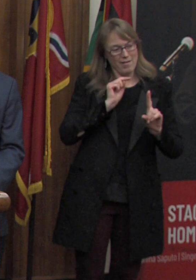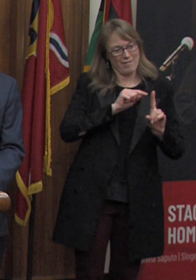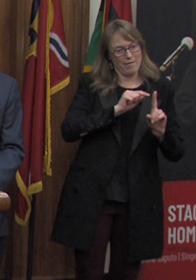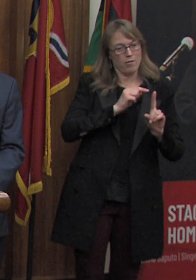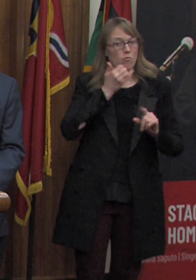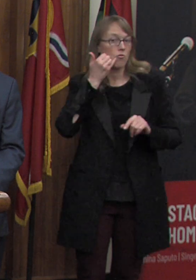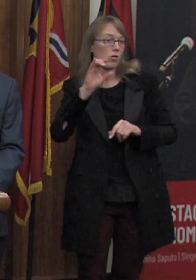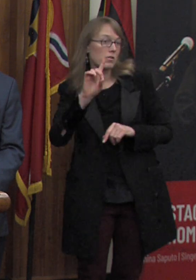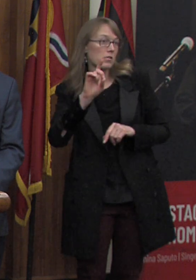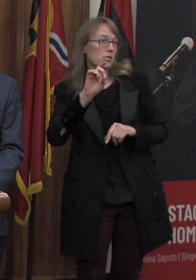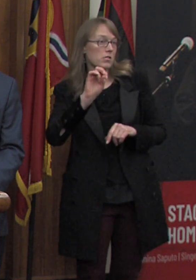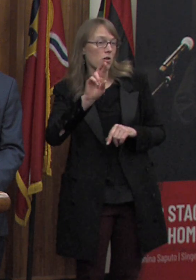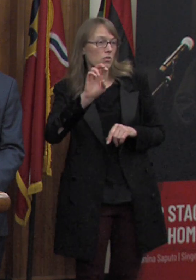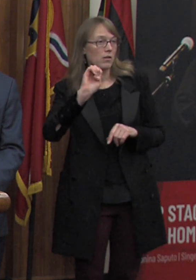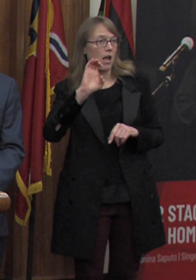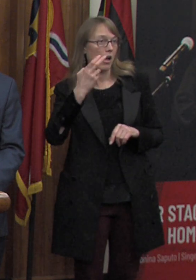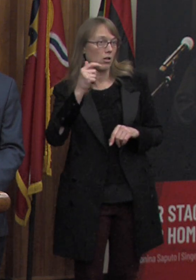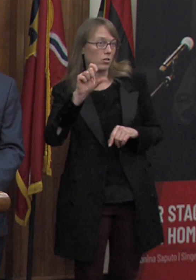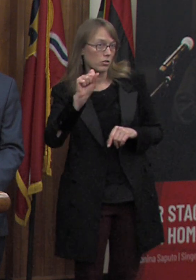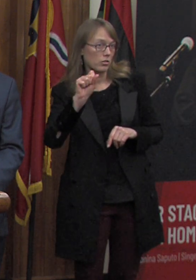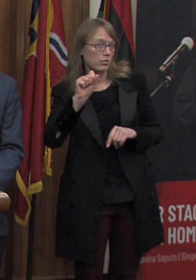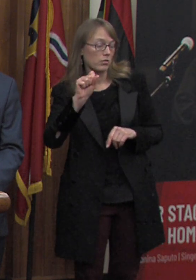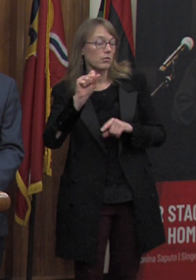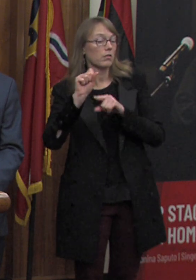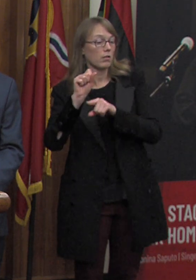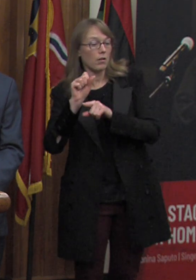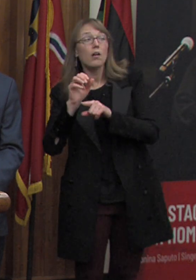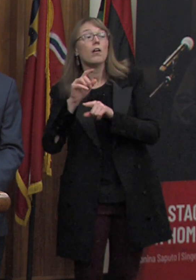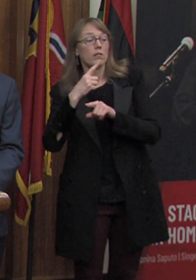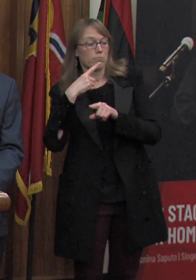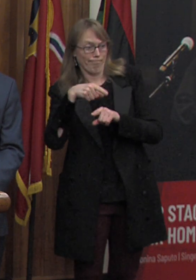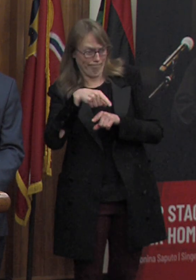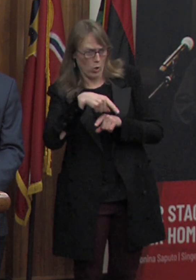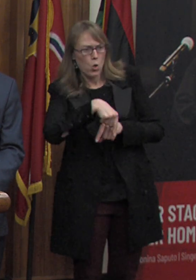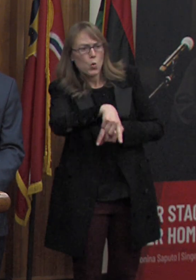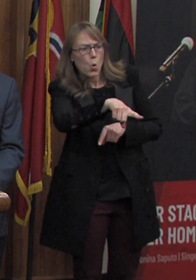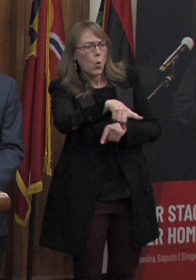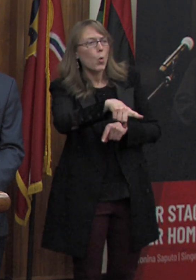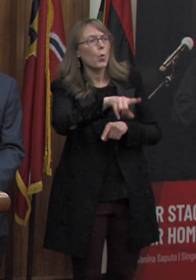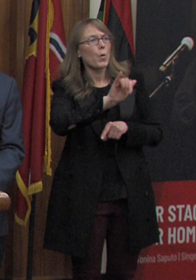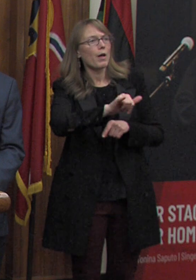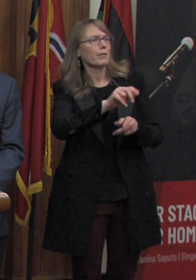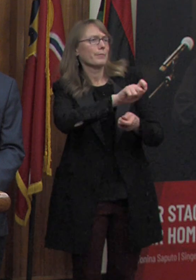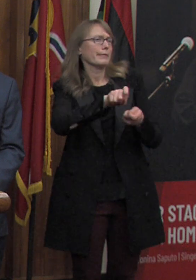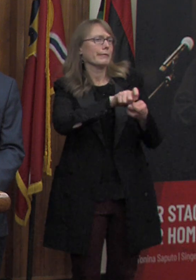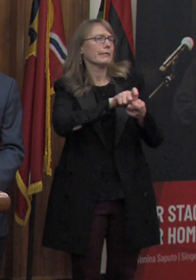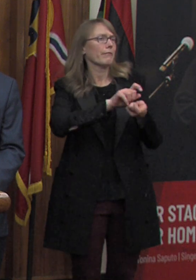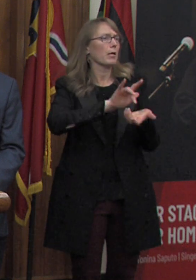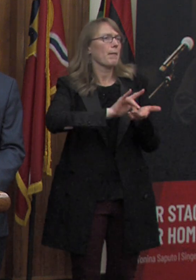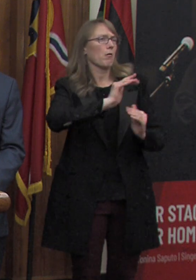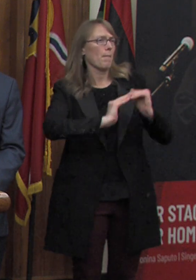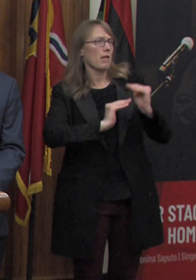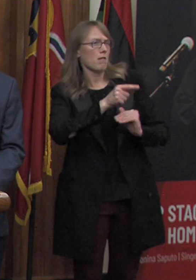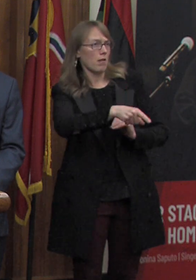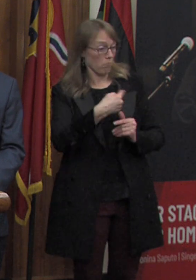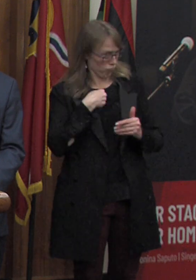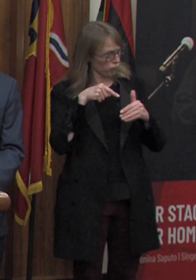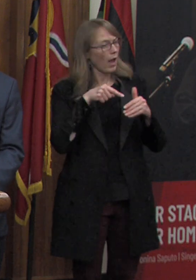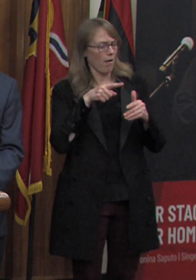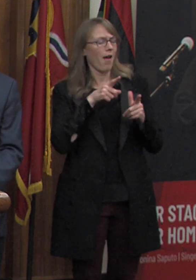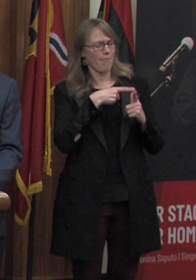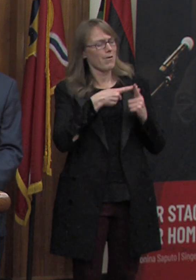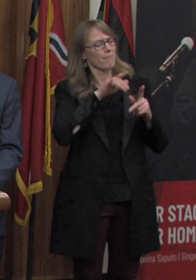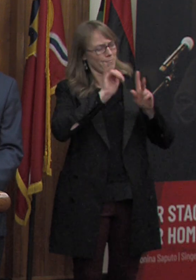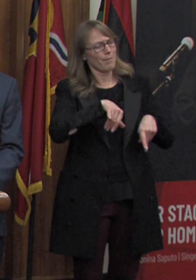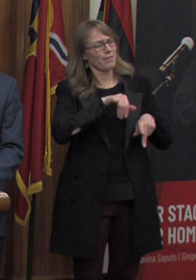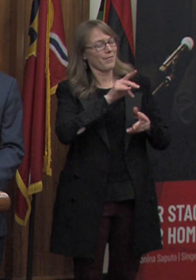medical facility. They went directly there, and the test was taken at that time. And that was on Saturday morning. Saturday. So after